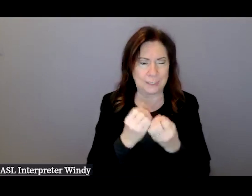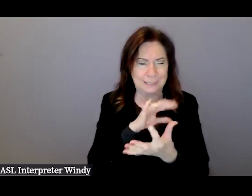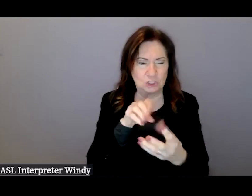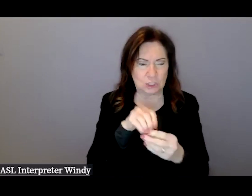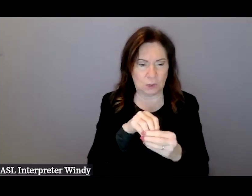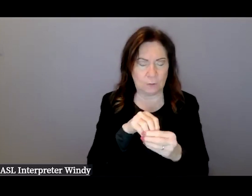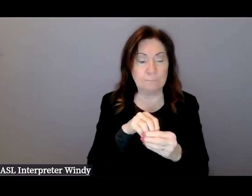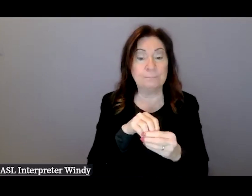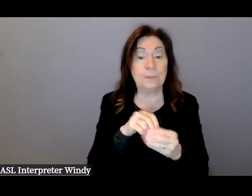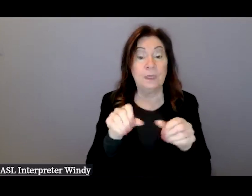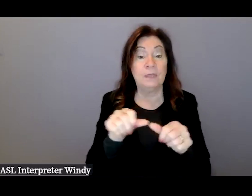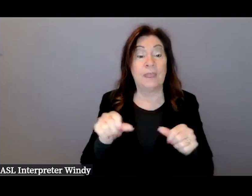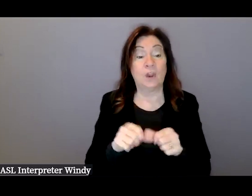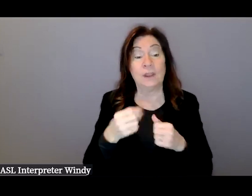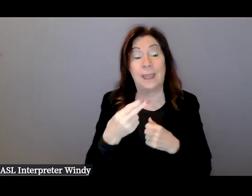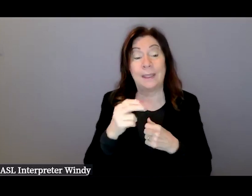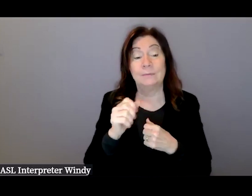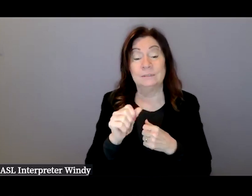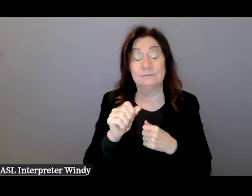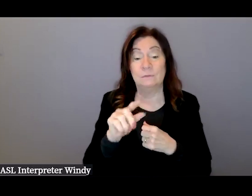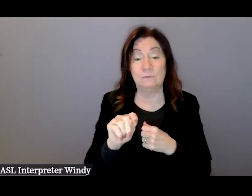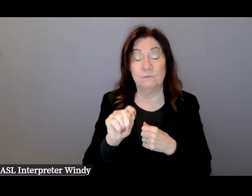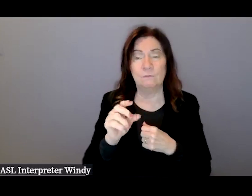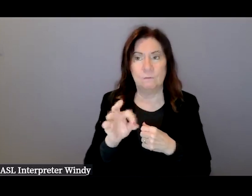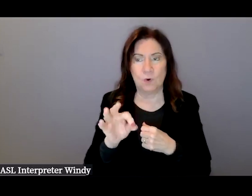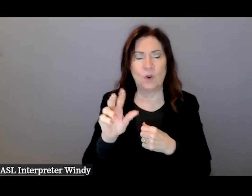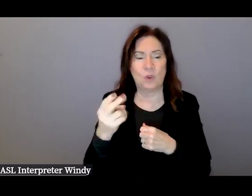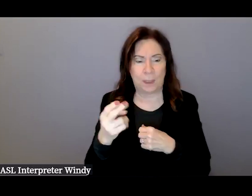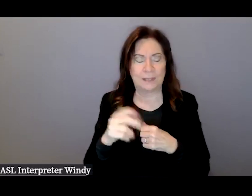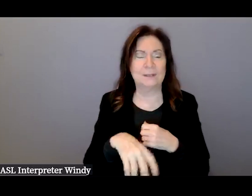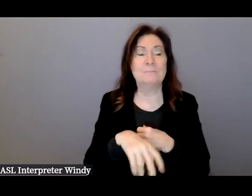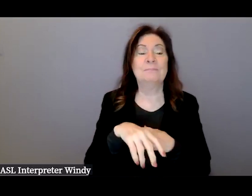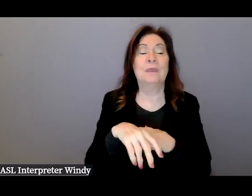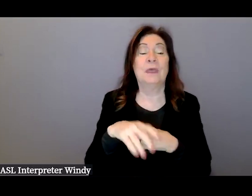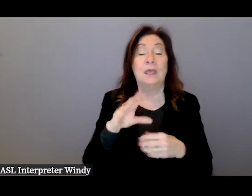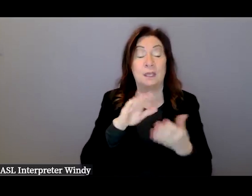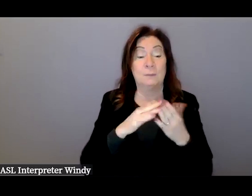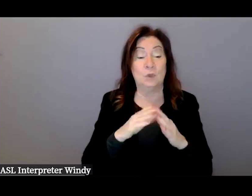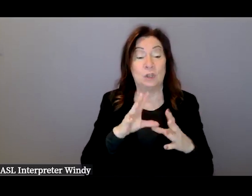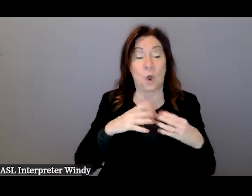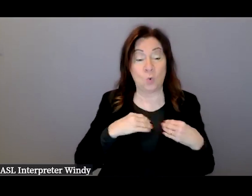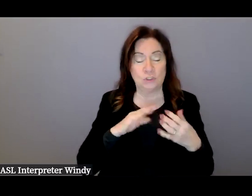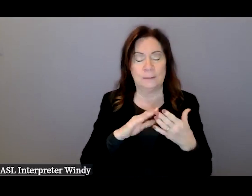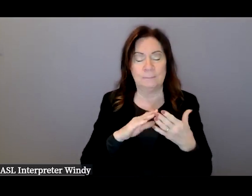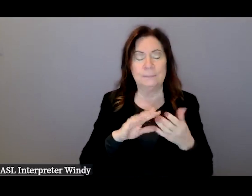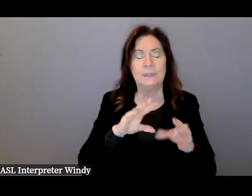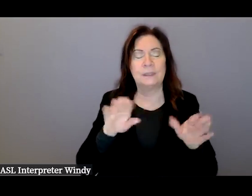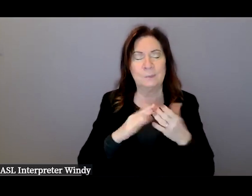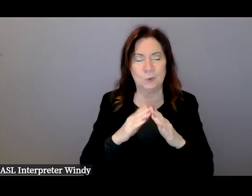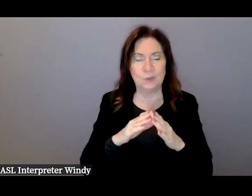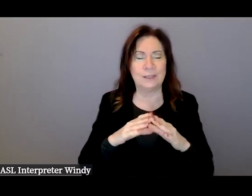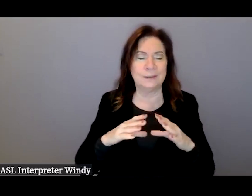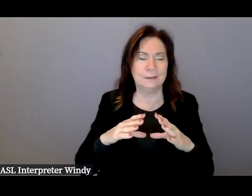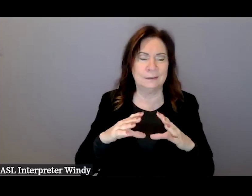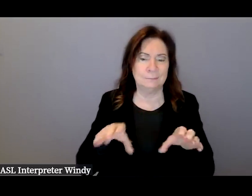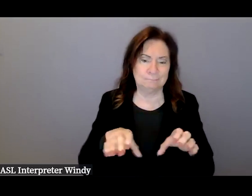Asheville Area Habitat for Humanity, POTA, Emma Community Ownership, Community Action Opportunities, and Mountain Housing